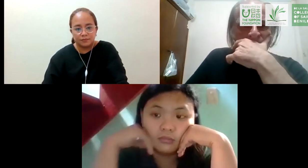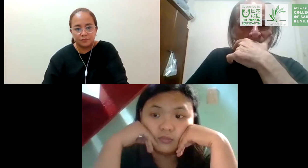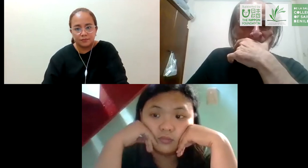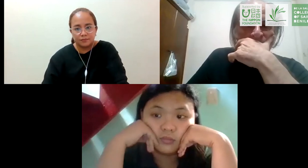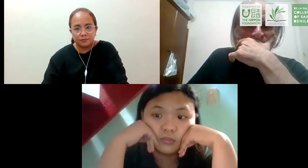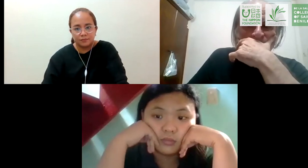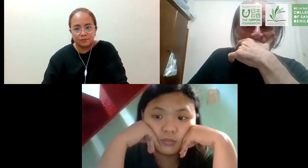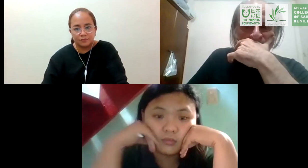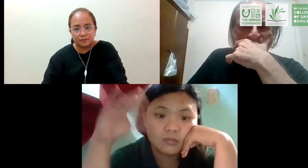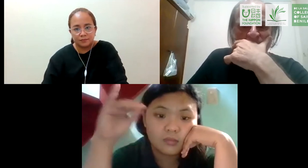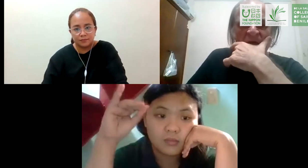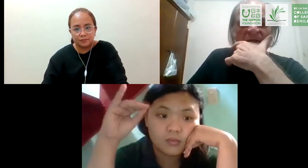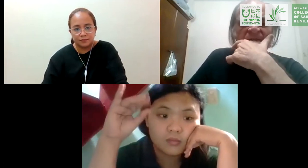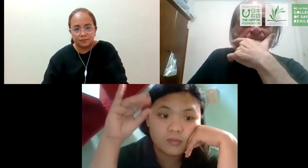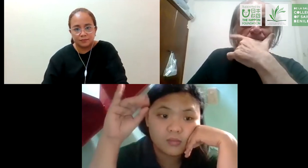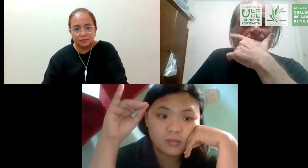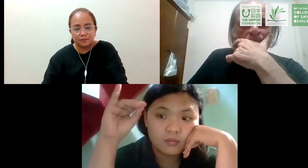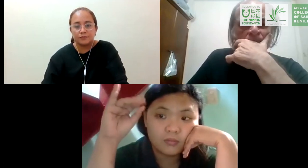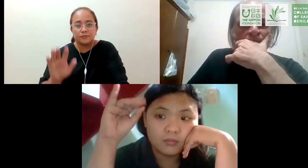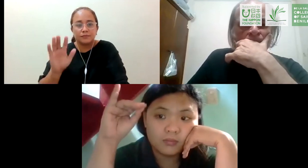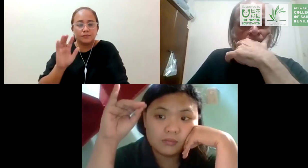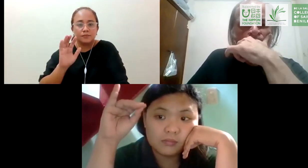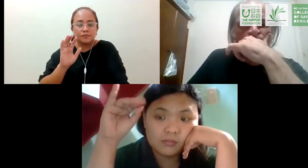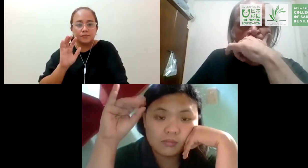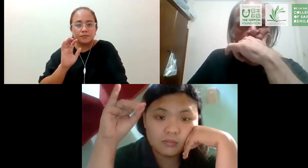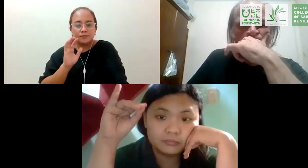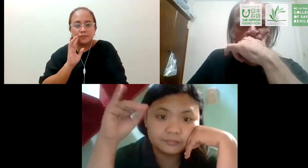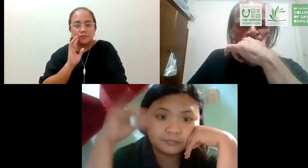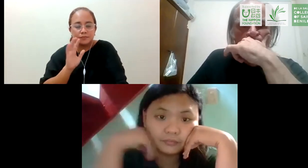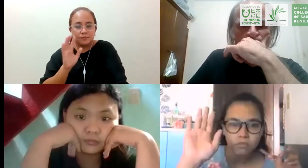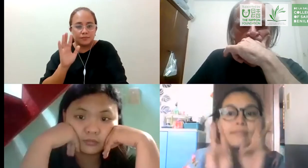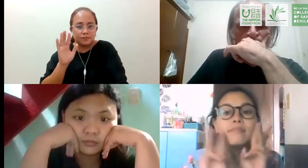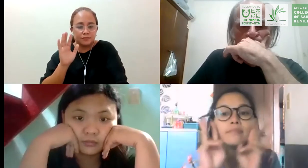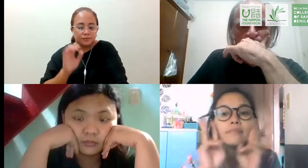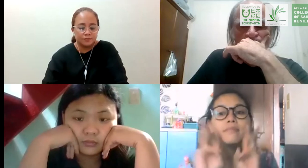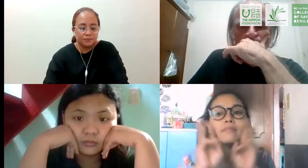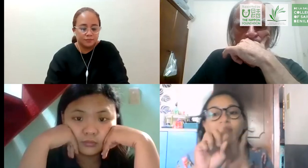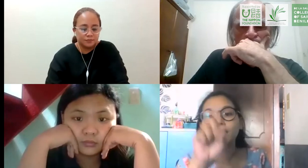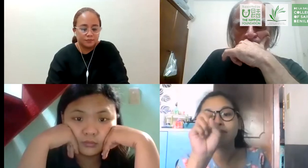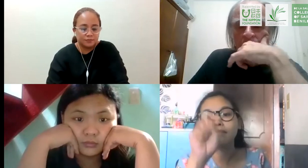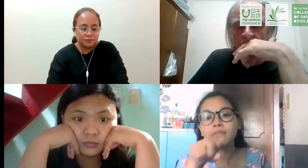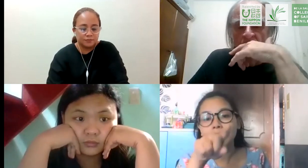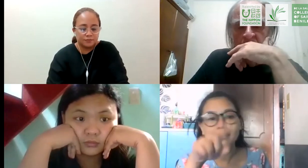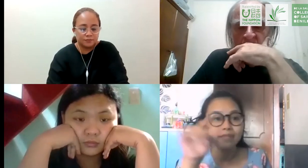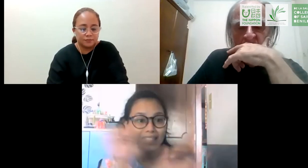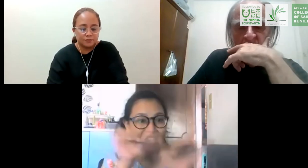for him, just in case. Yami has her Yes. hand up. Just before I forget, Dr. Woody,